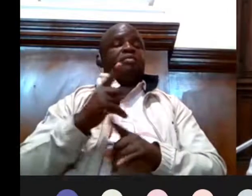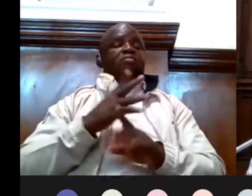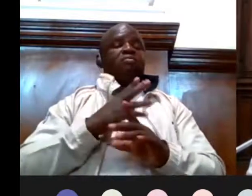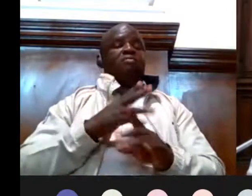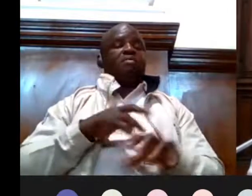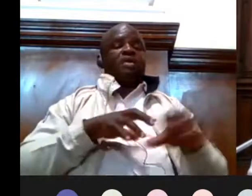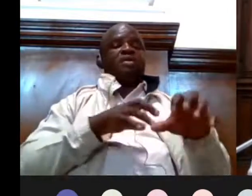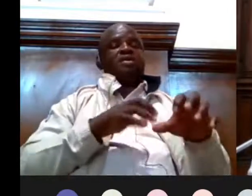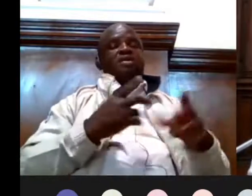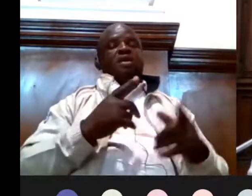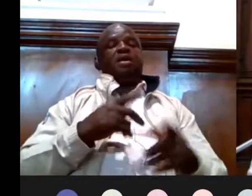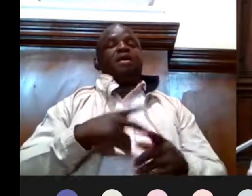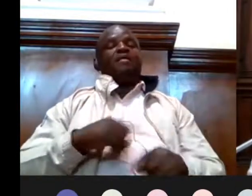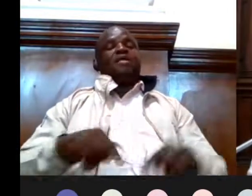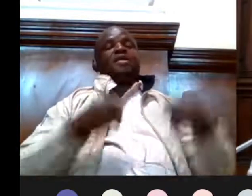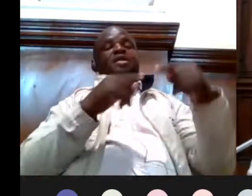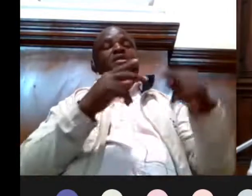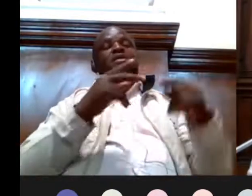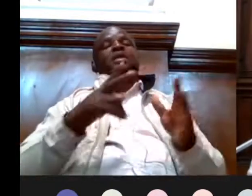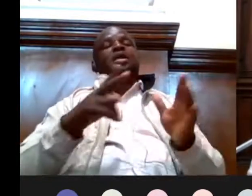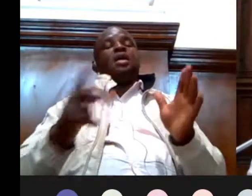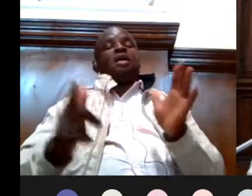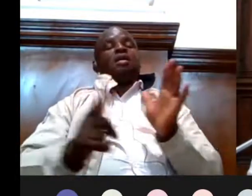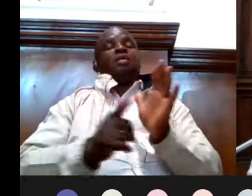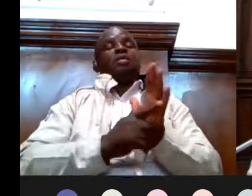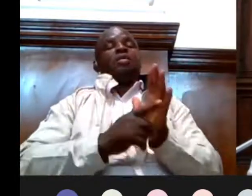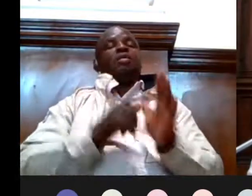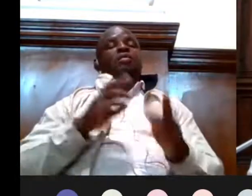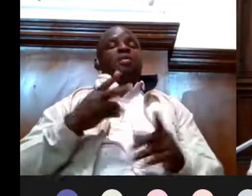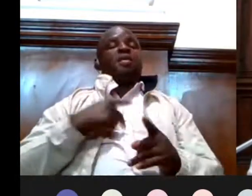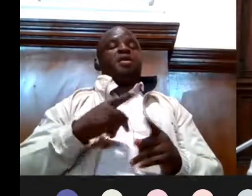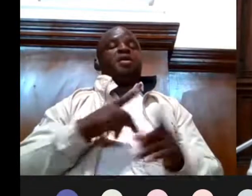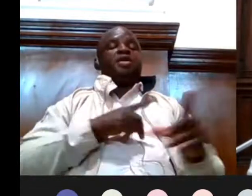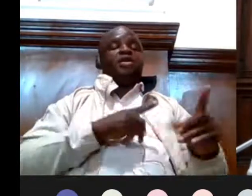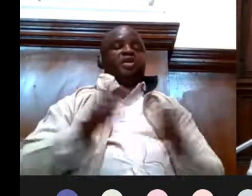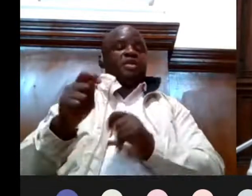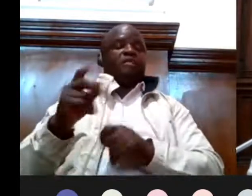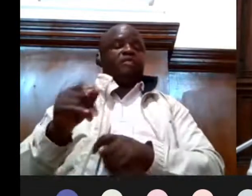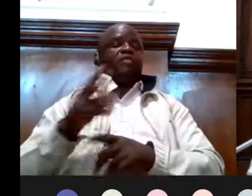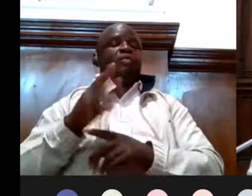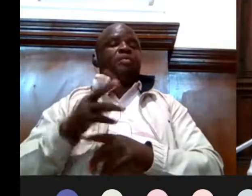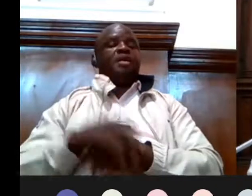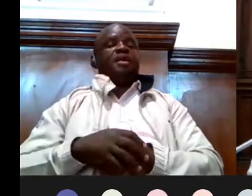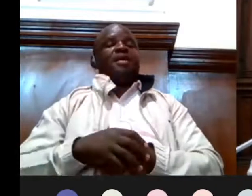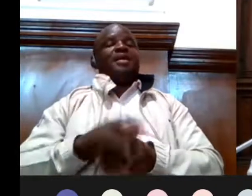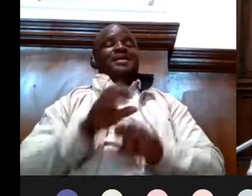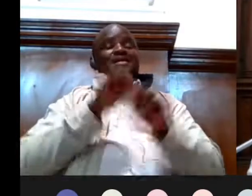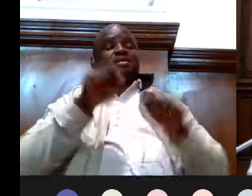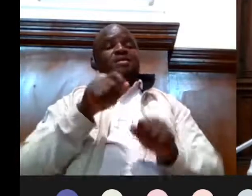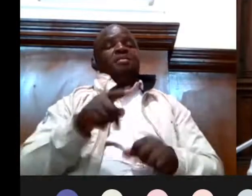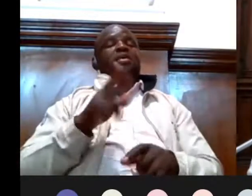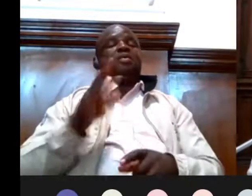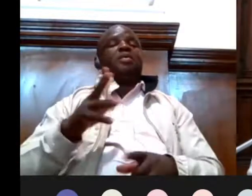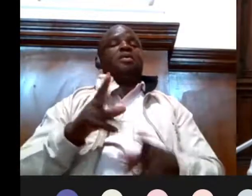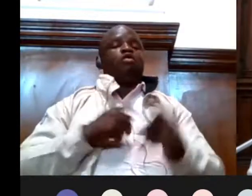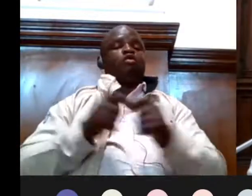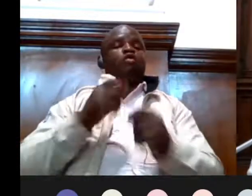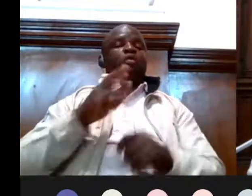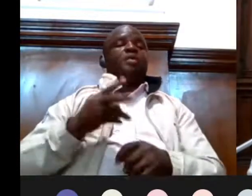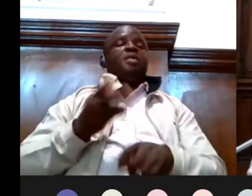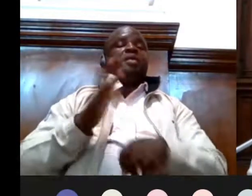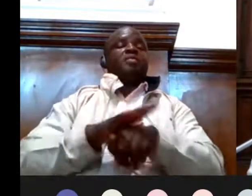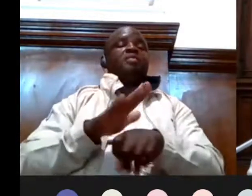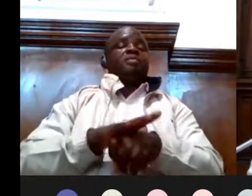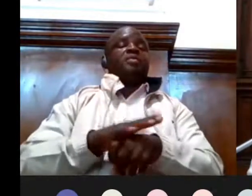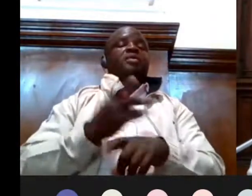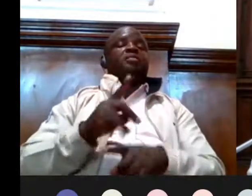protest against the extension of past laws to women, a system meant to control women even further